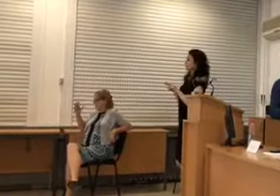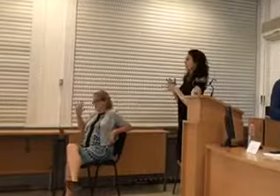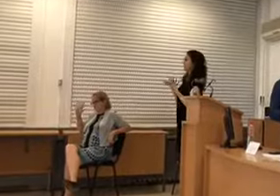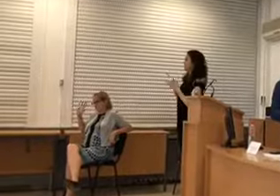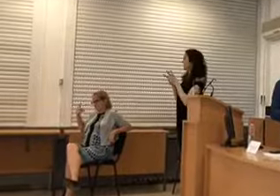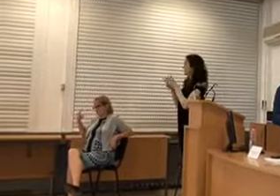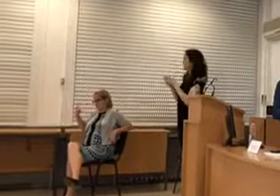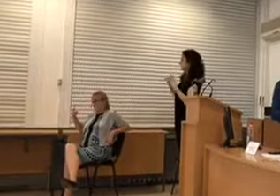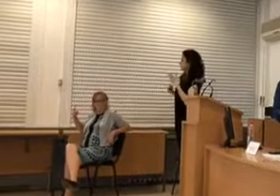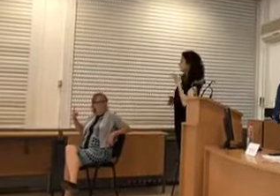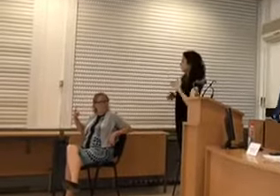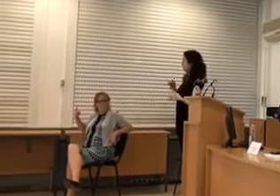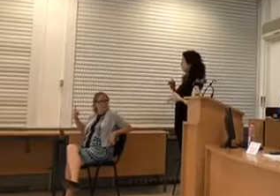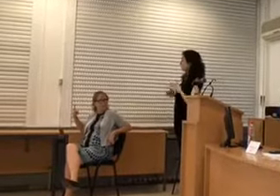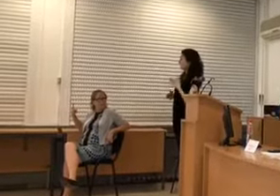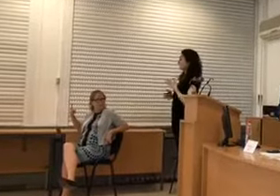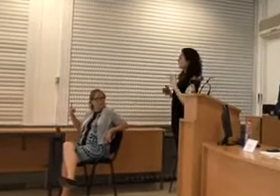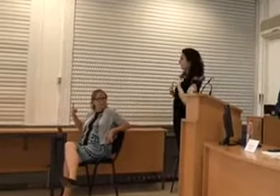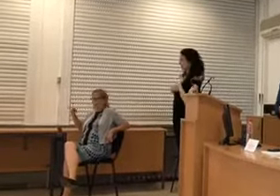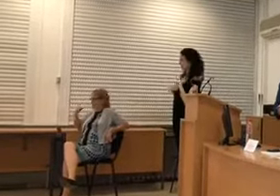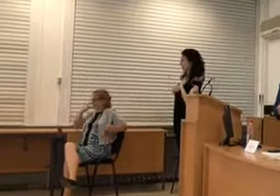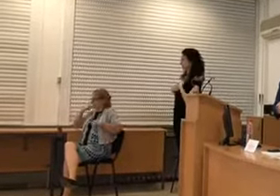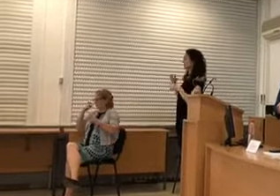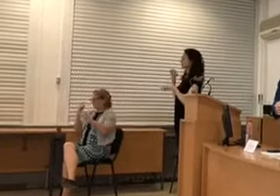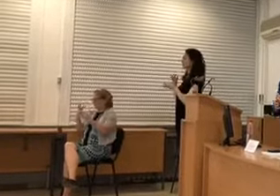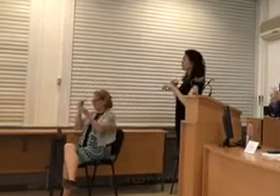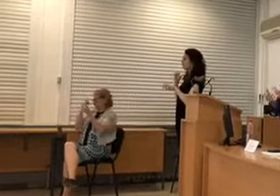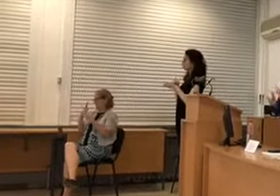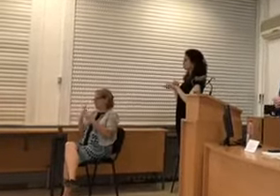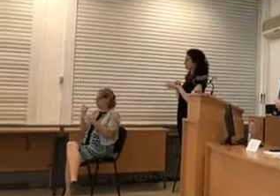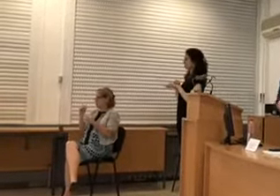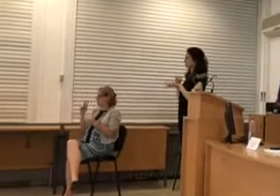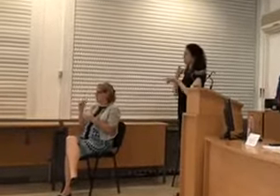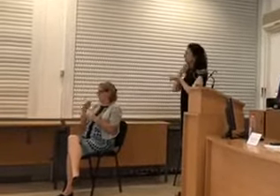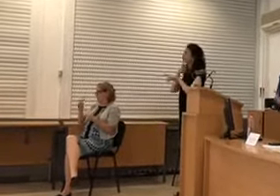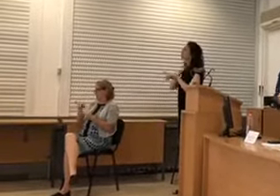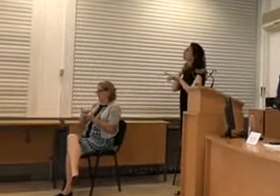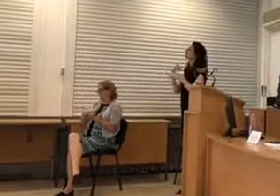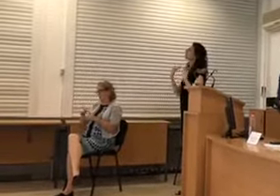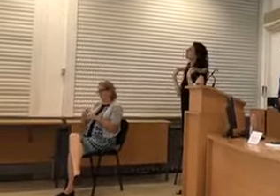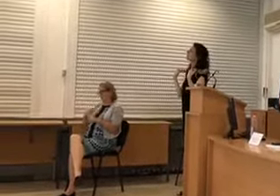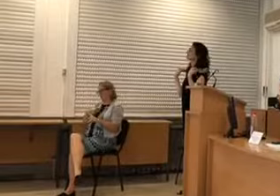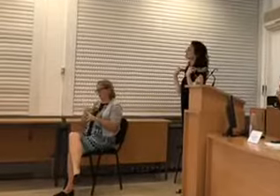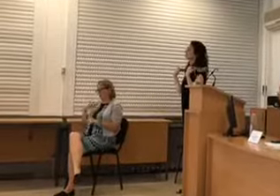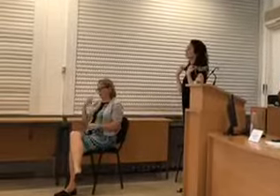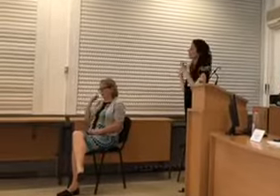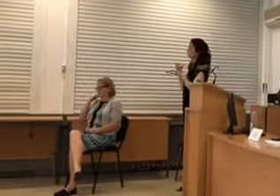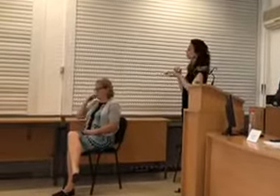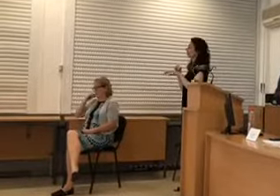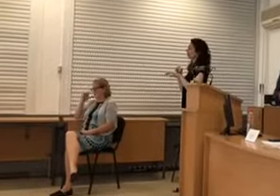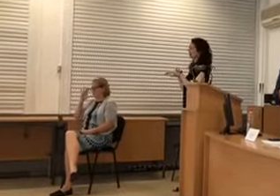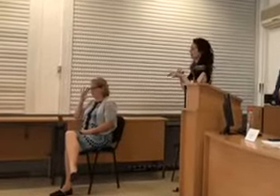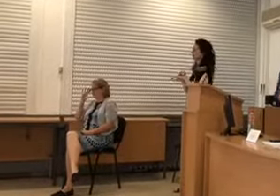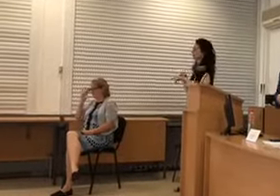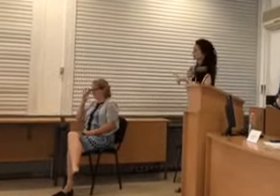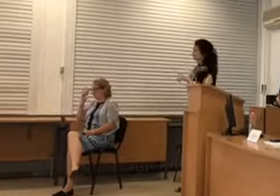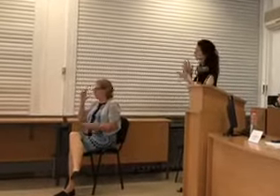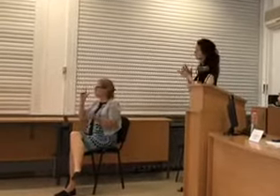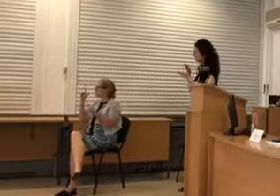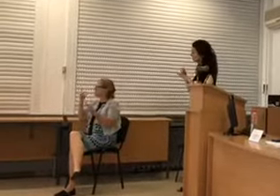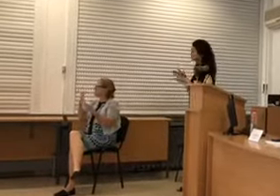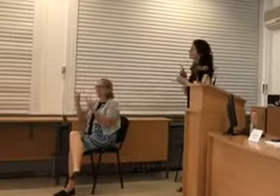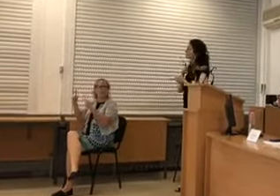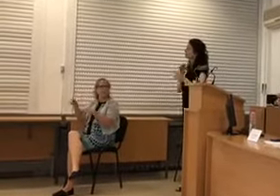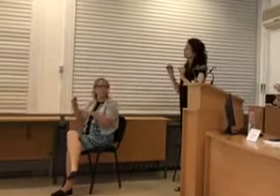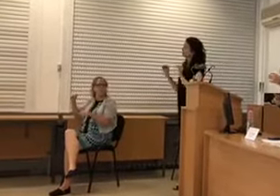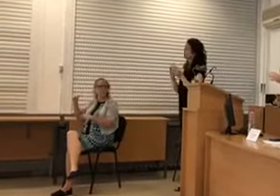PhD students recently shared news on the everyday things which happen in that. So,